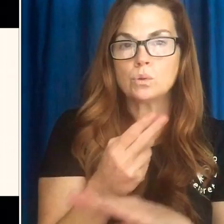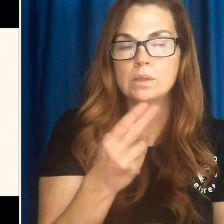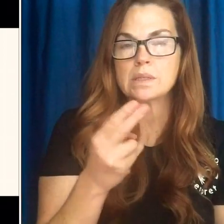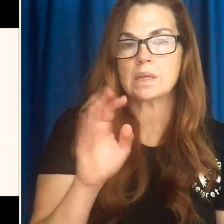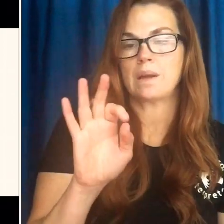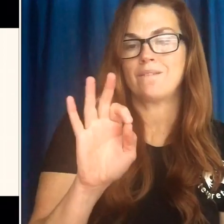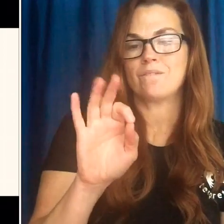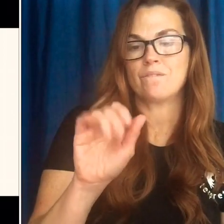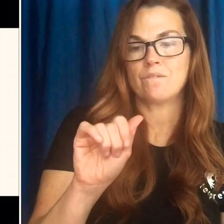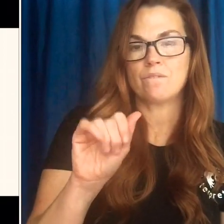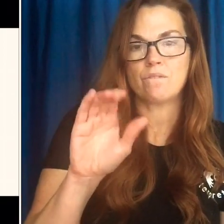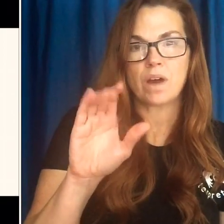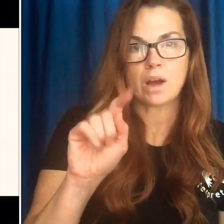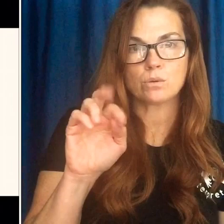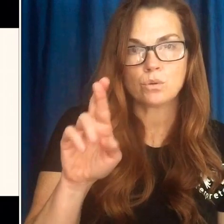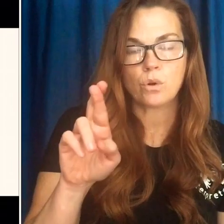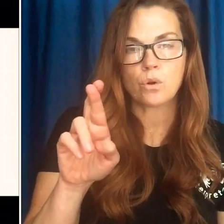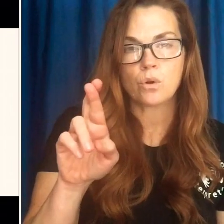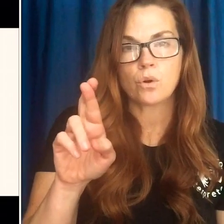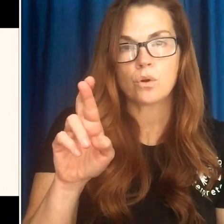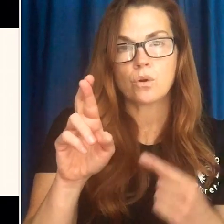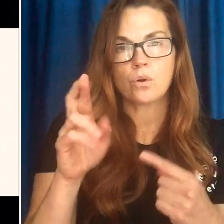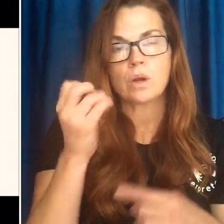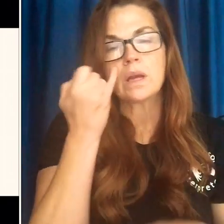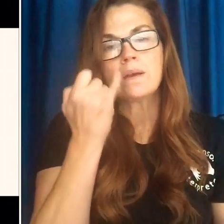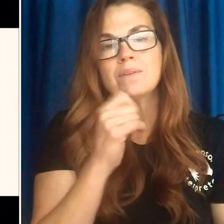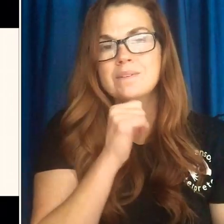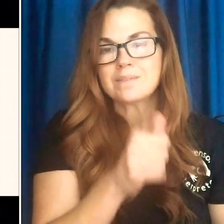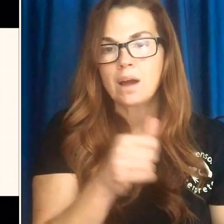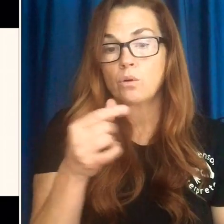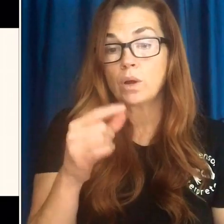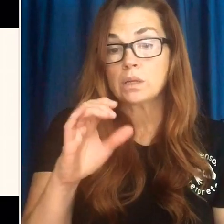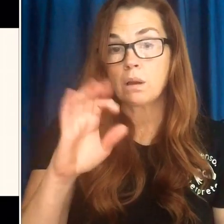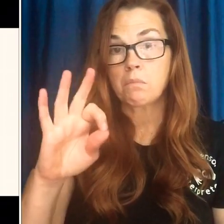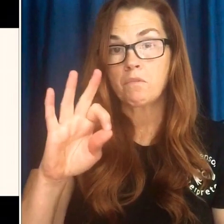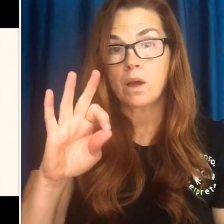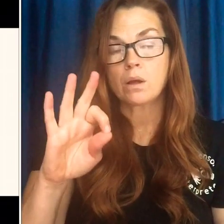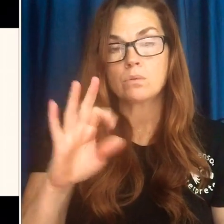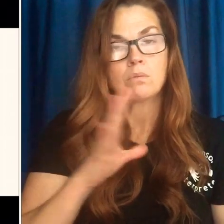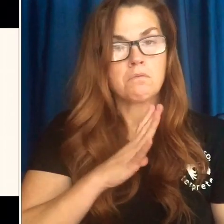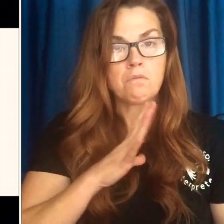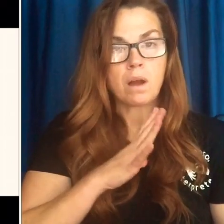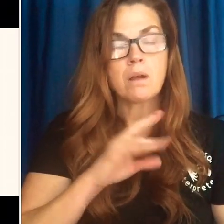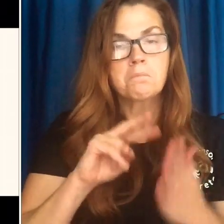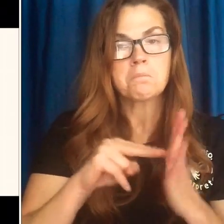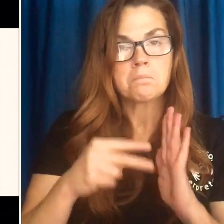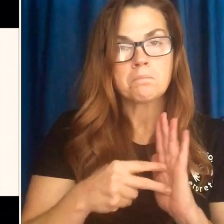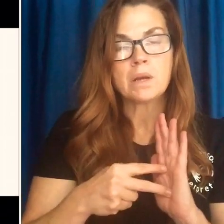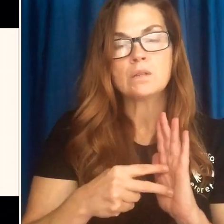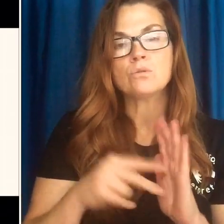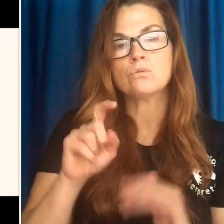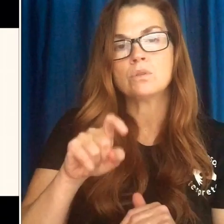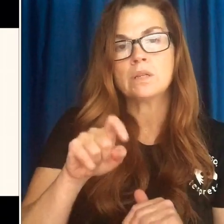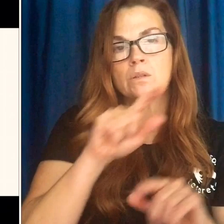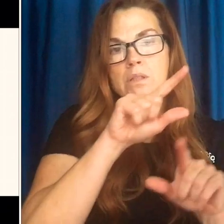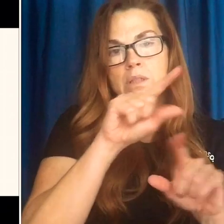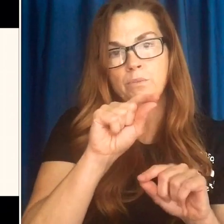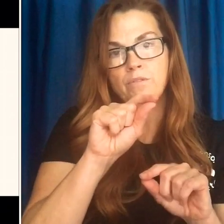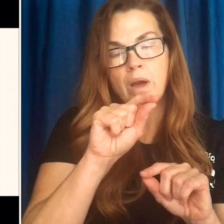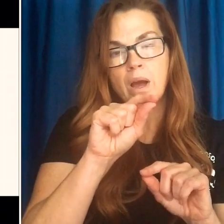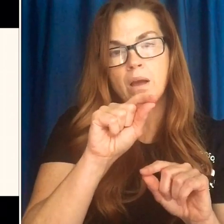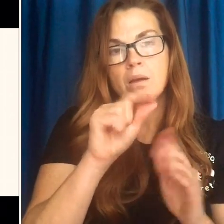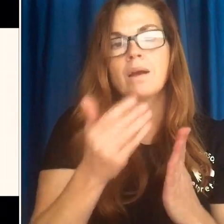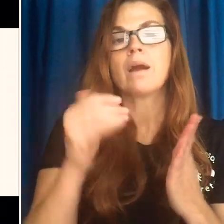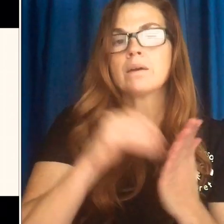than the greatest common factor, it just means you're going to have to simplify in more than one step. So for